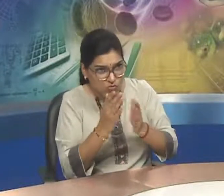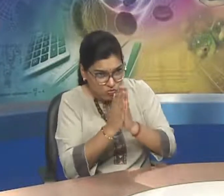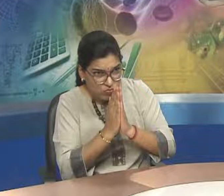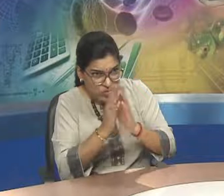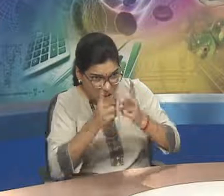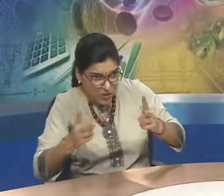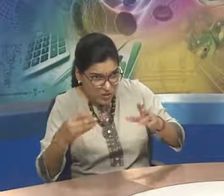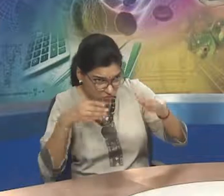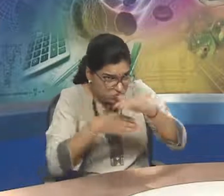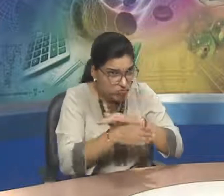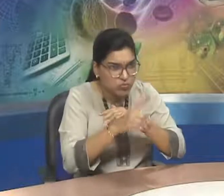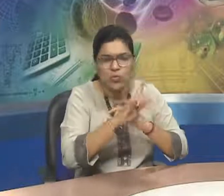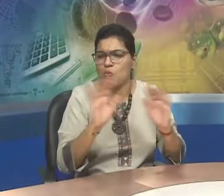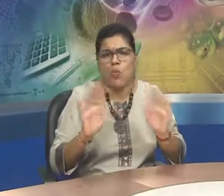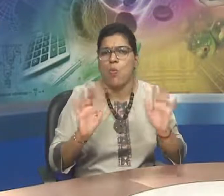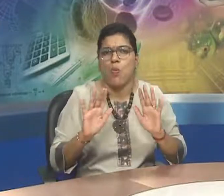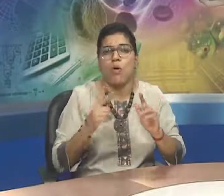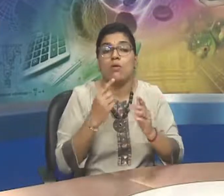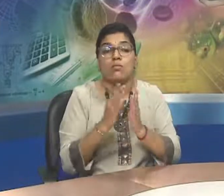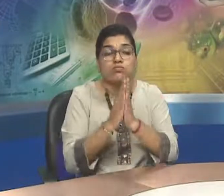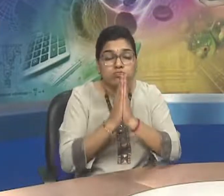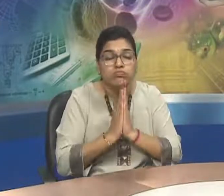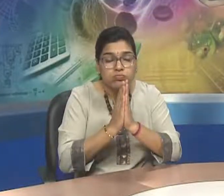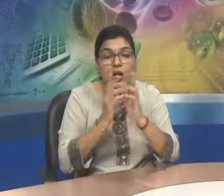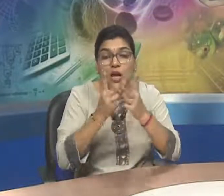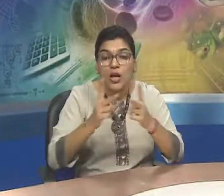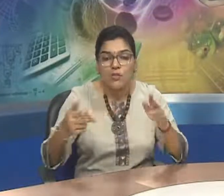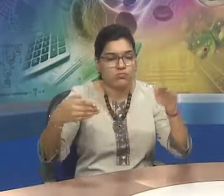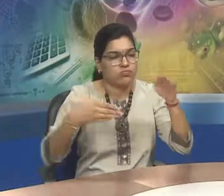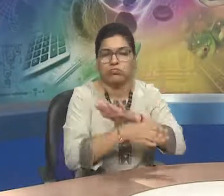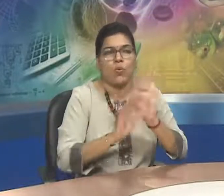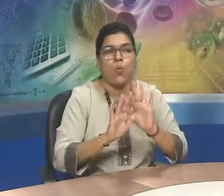rights, whether they follow any religion, but